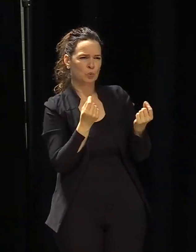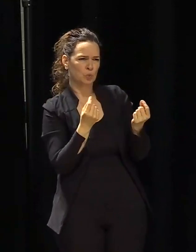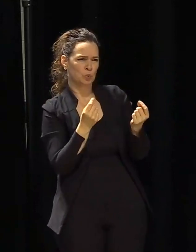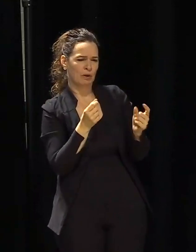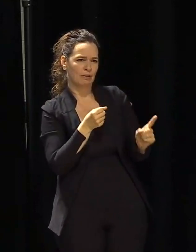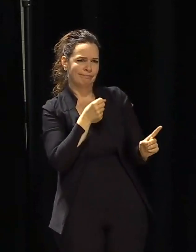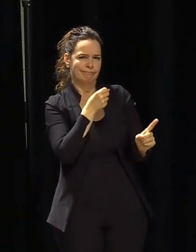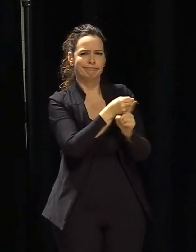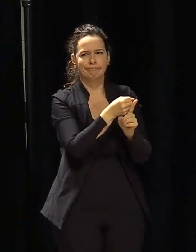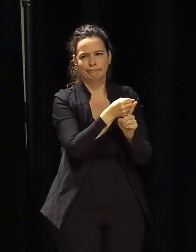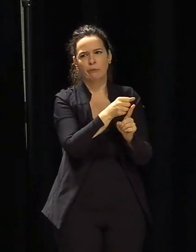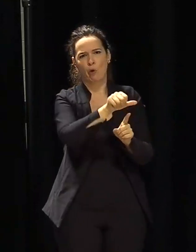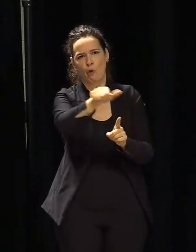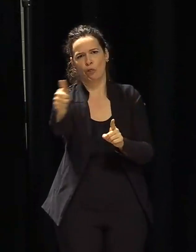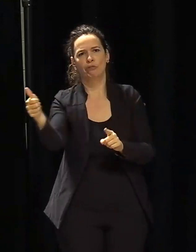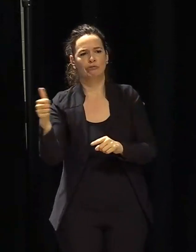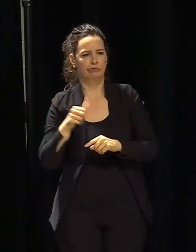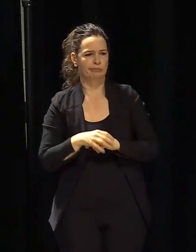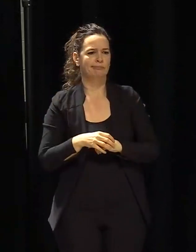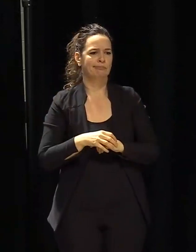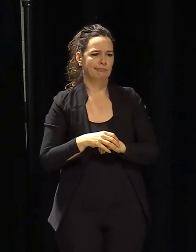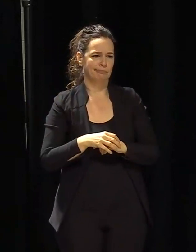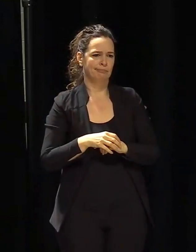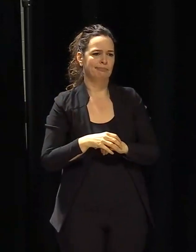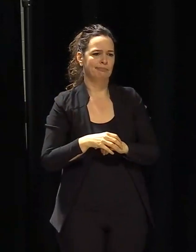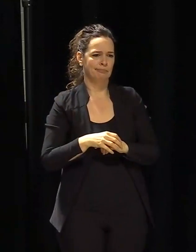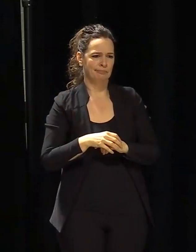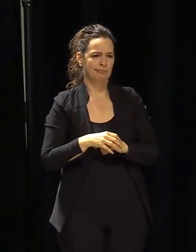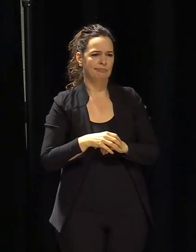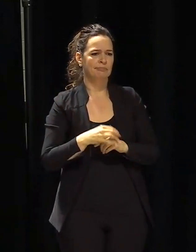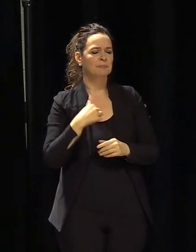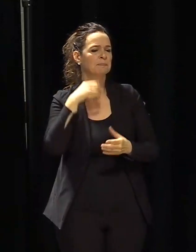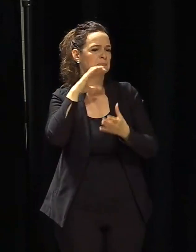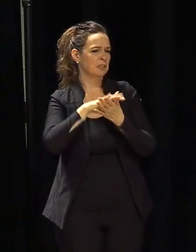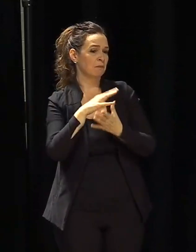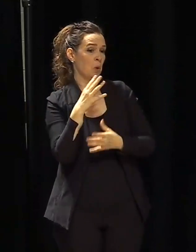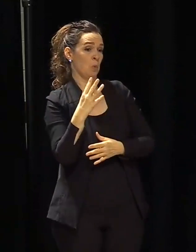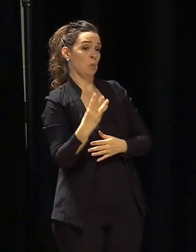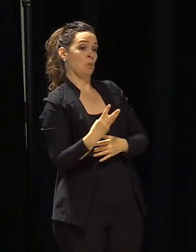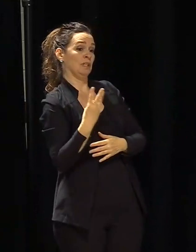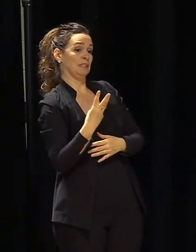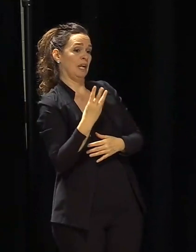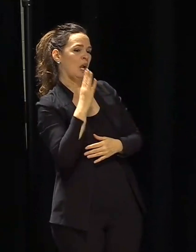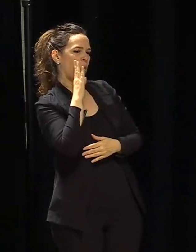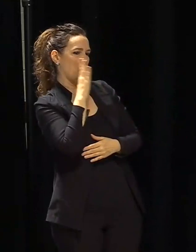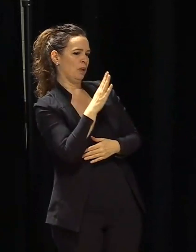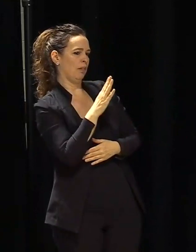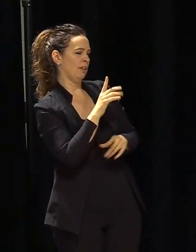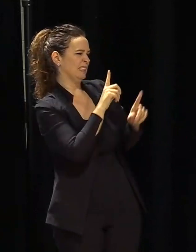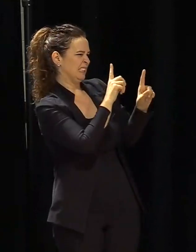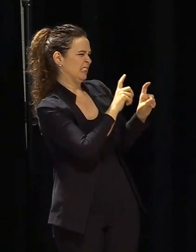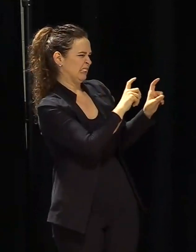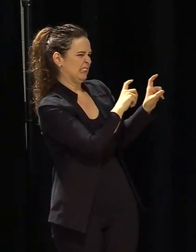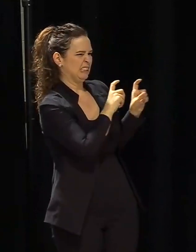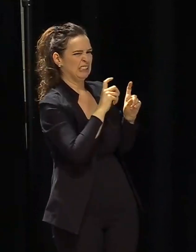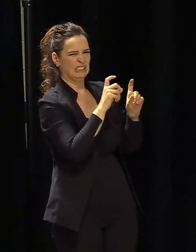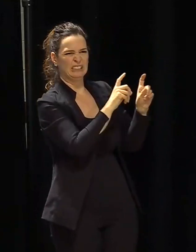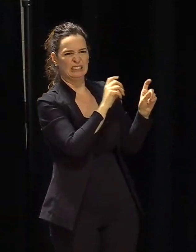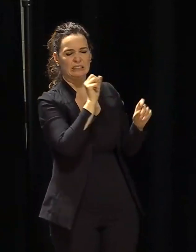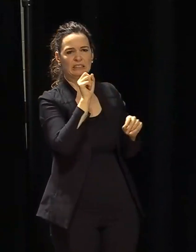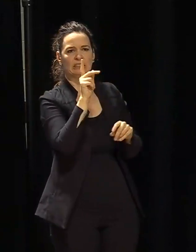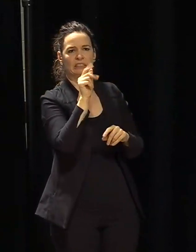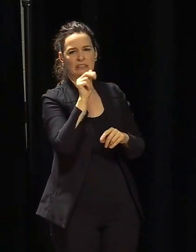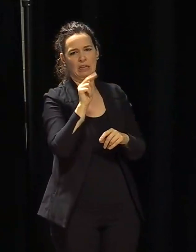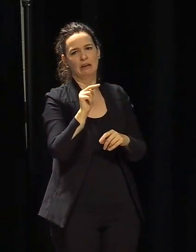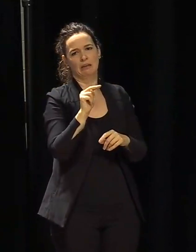think tomorrow or Wednesday, and we'll get our arms around that. But that was just something that was